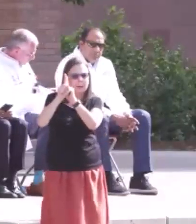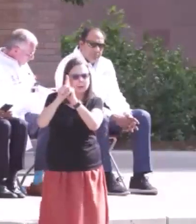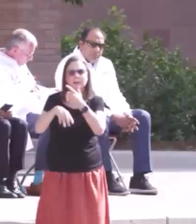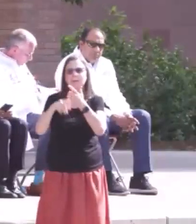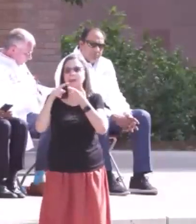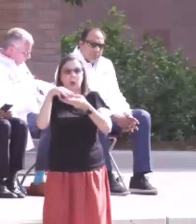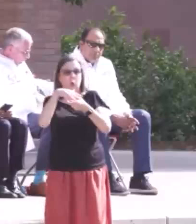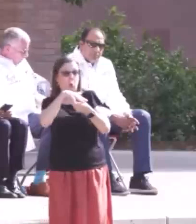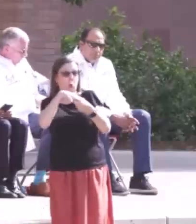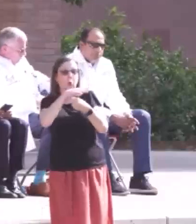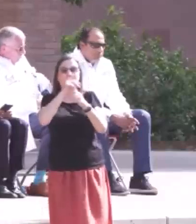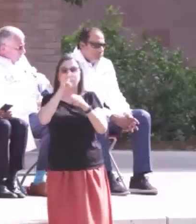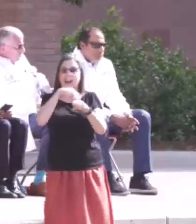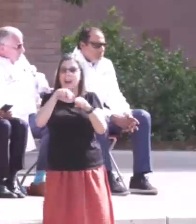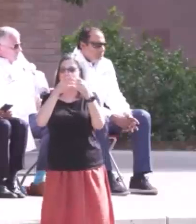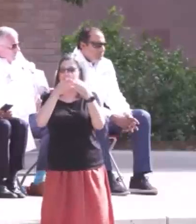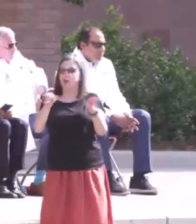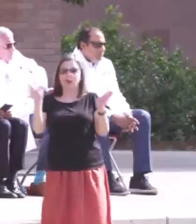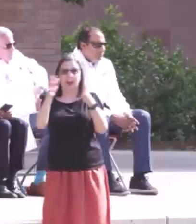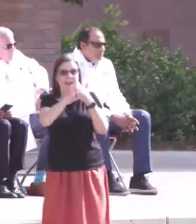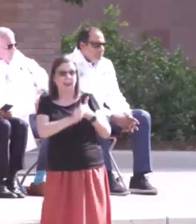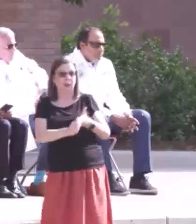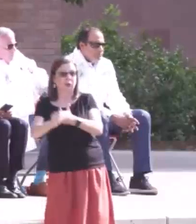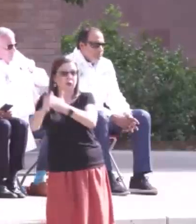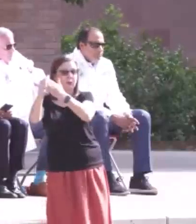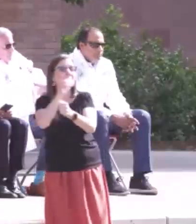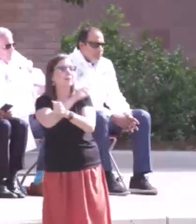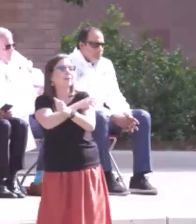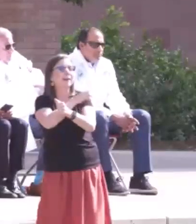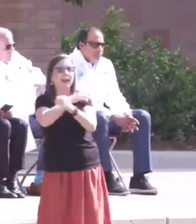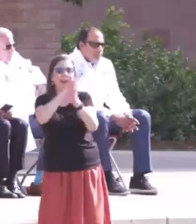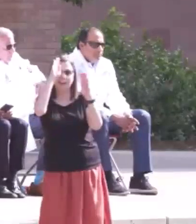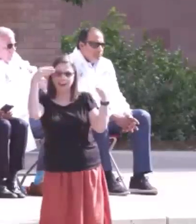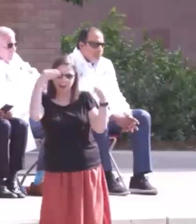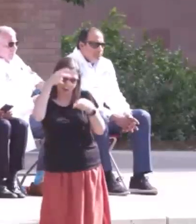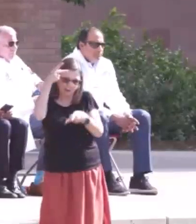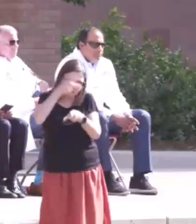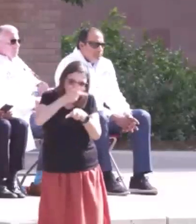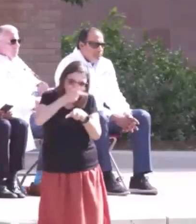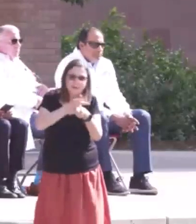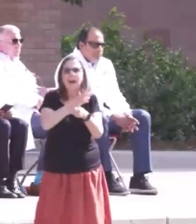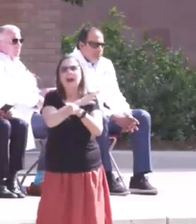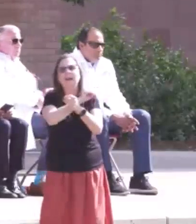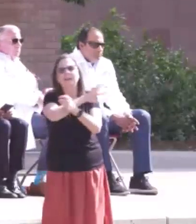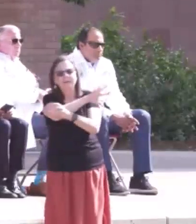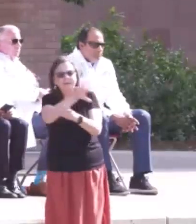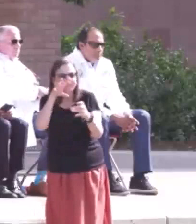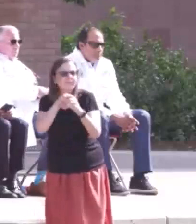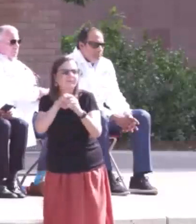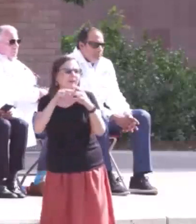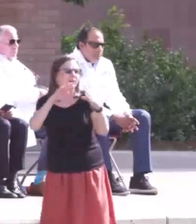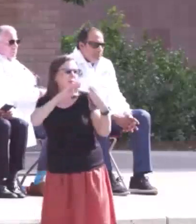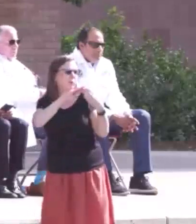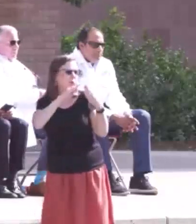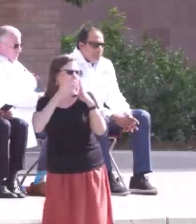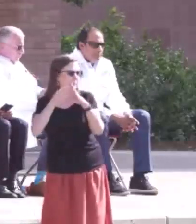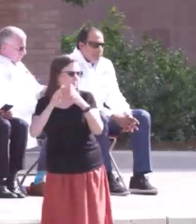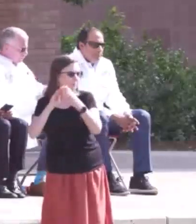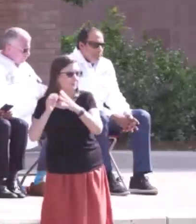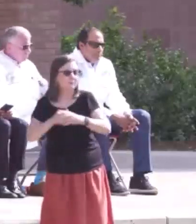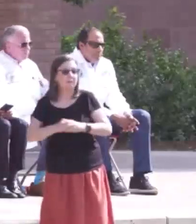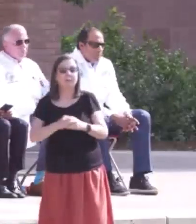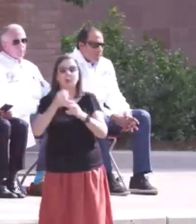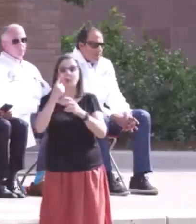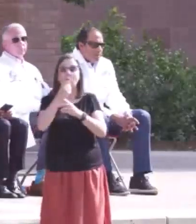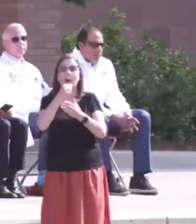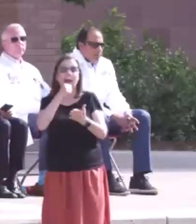national leadership, clinical care, and community involvement. One nominating letter said